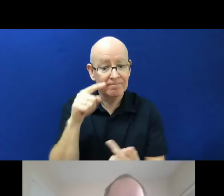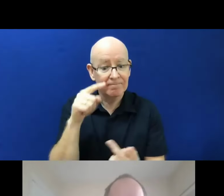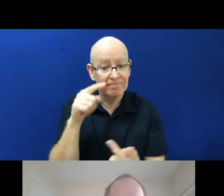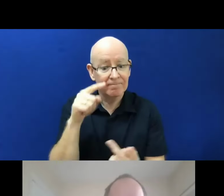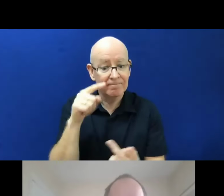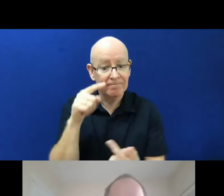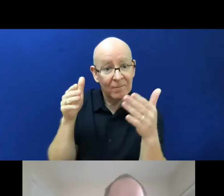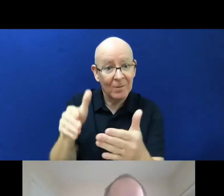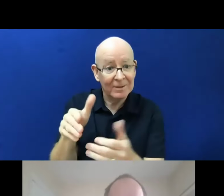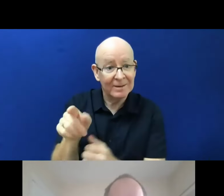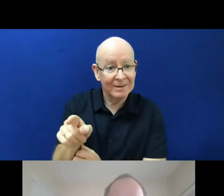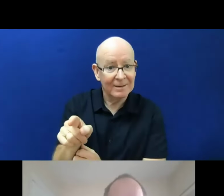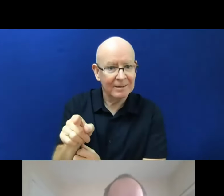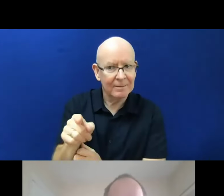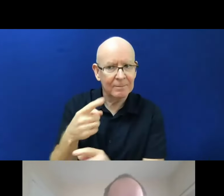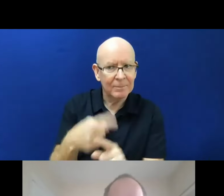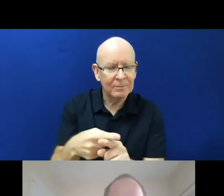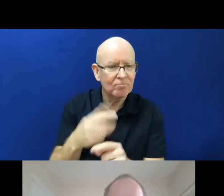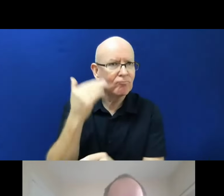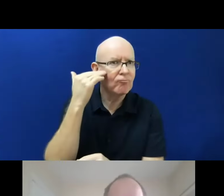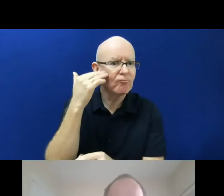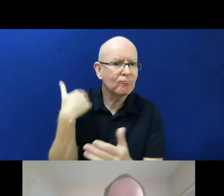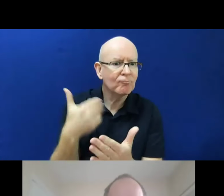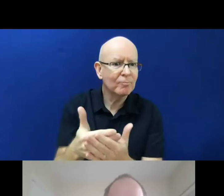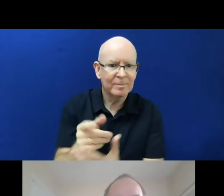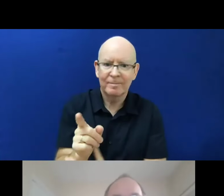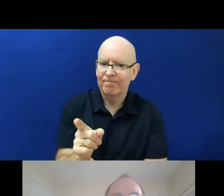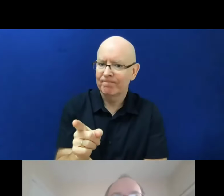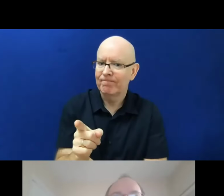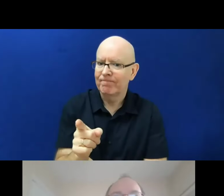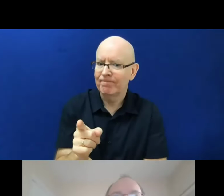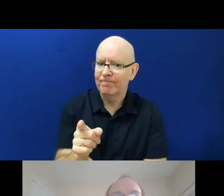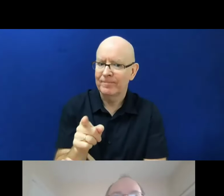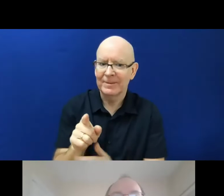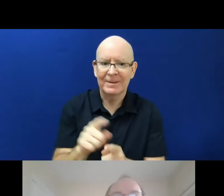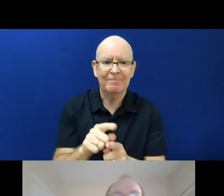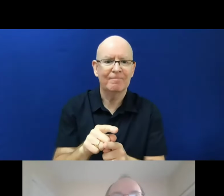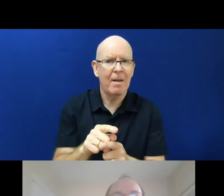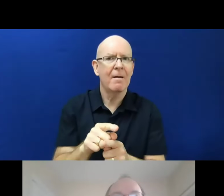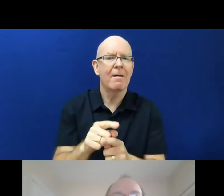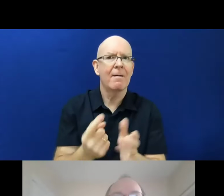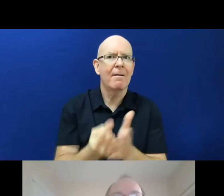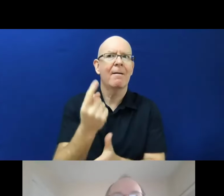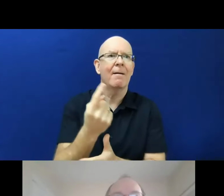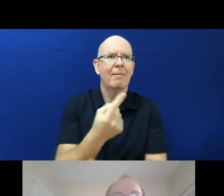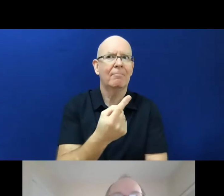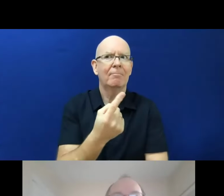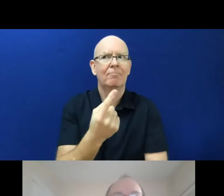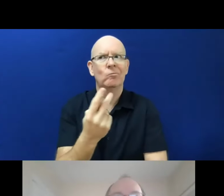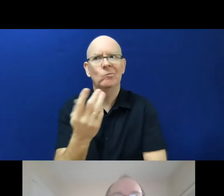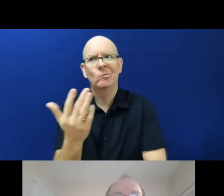behind the sort of relevance of the sorts of research that are